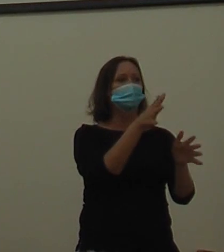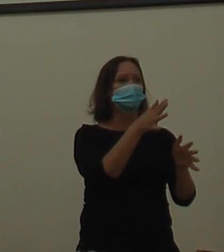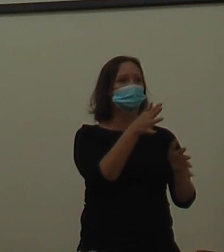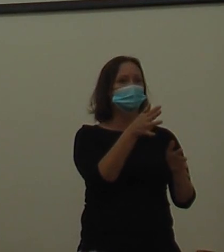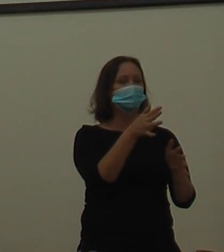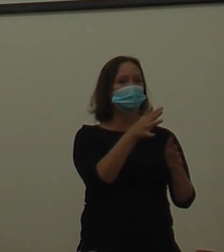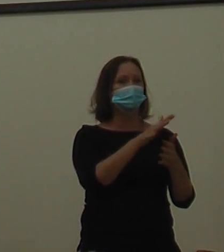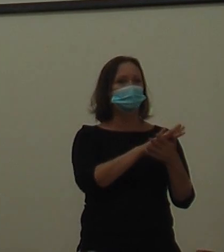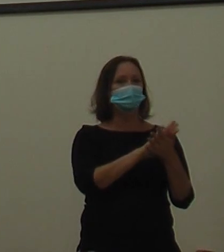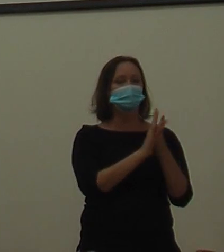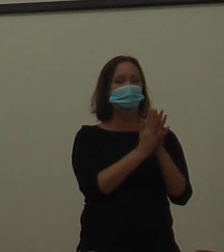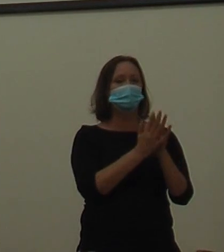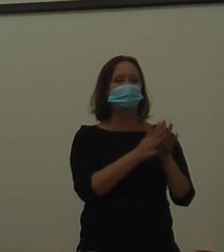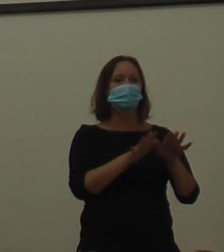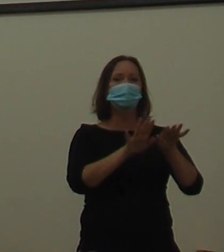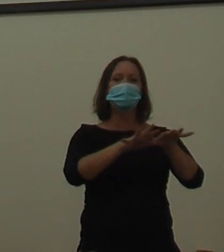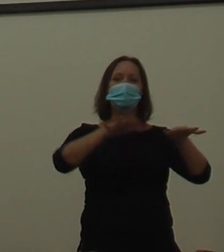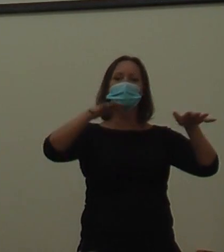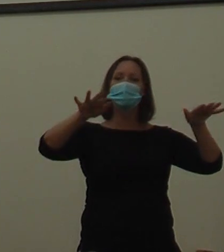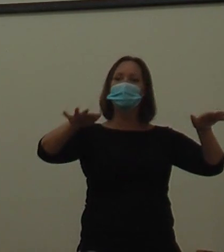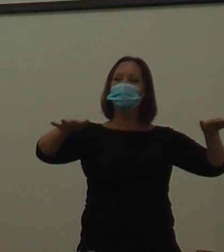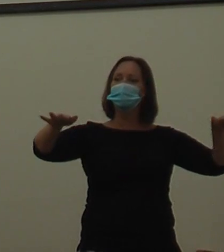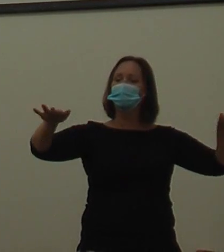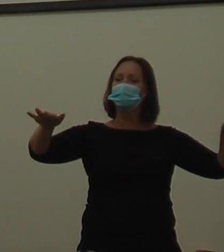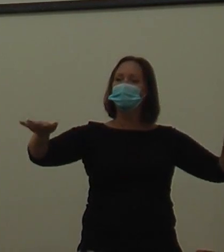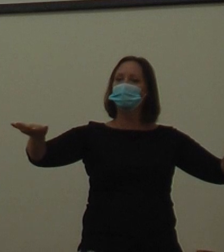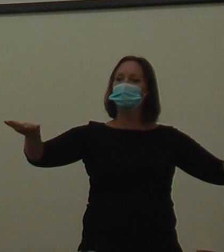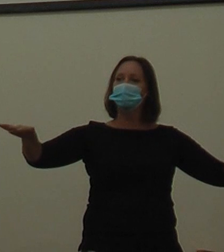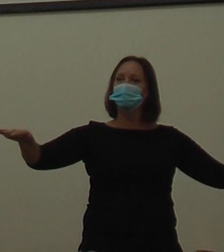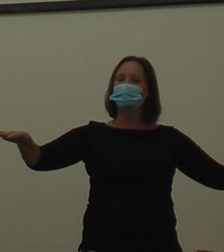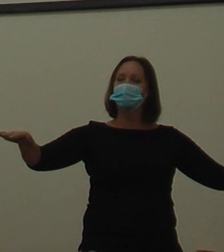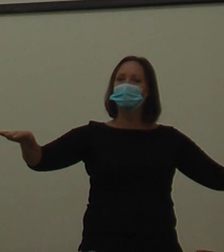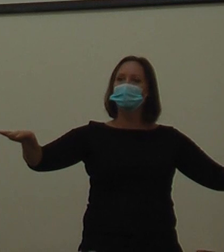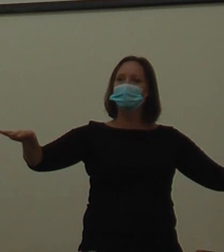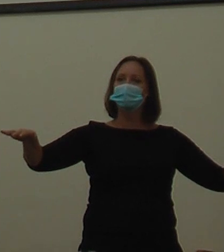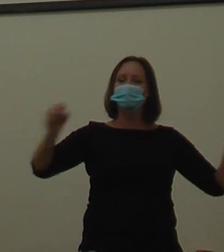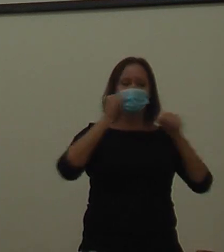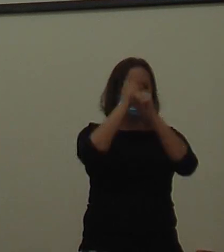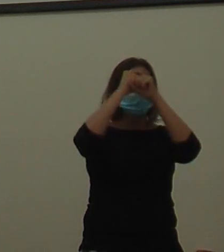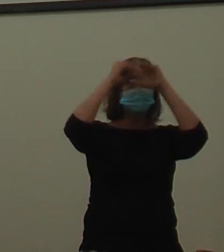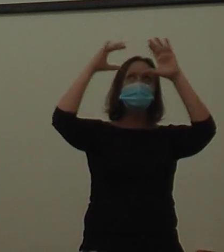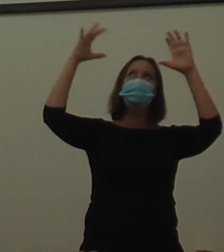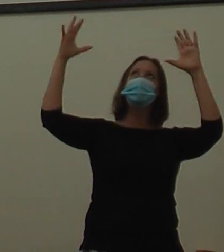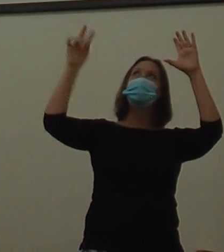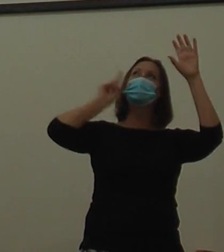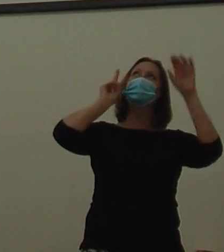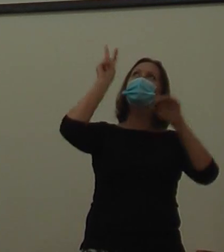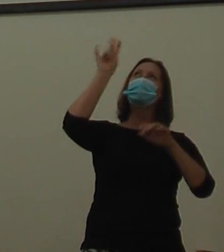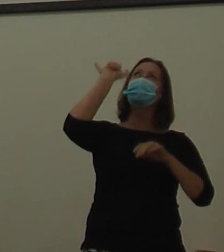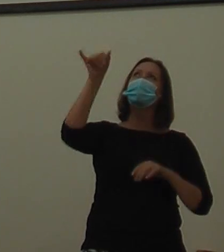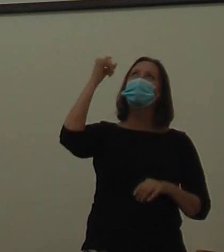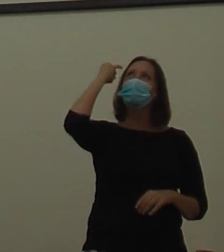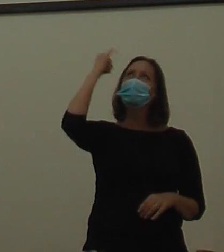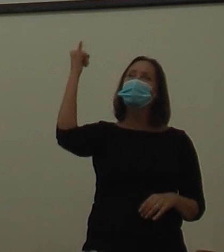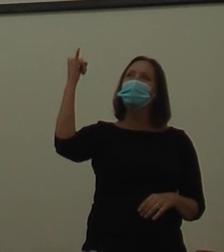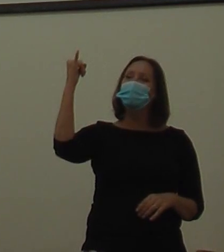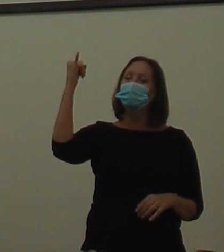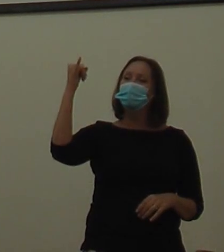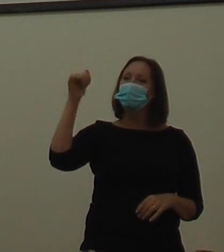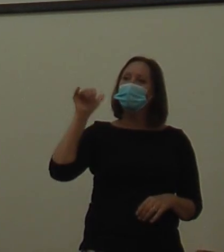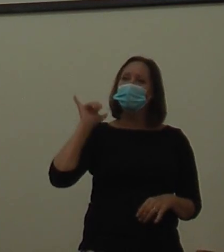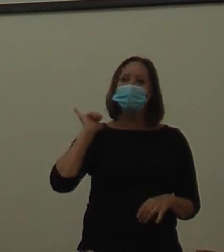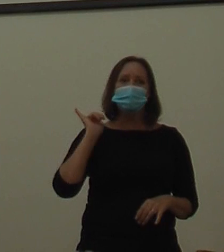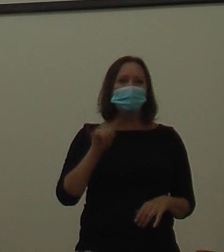and it became a perfectly calm sea. Picture that, y'all, if you will. That is one of the